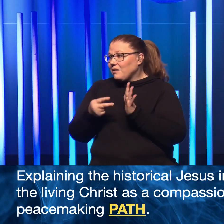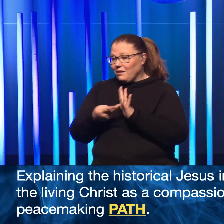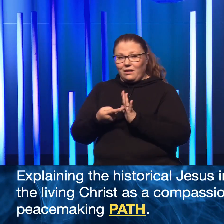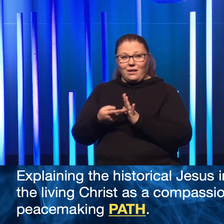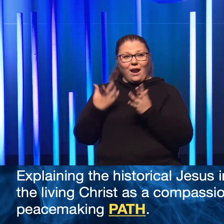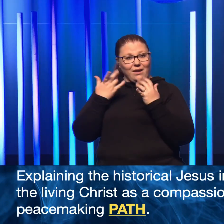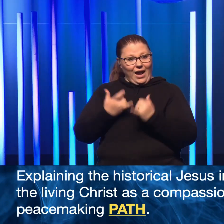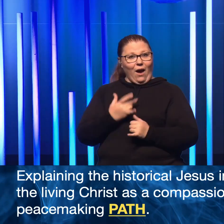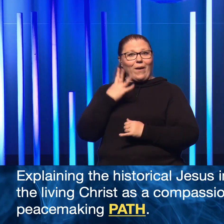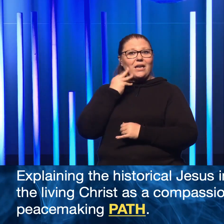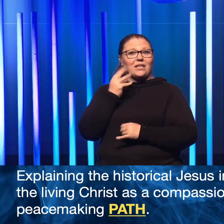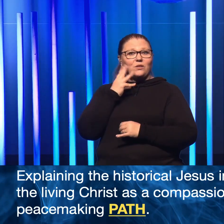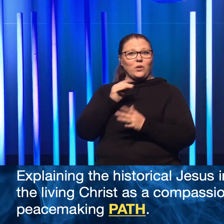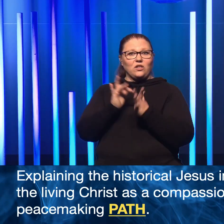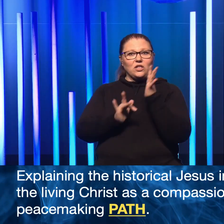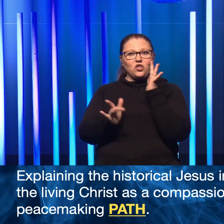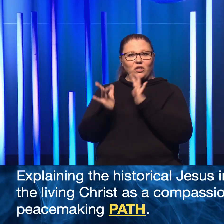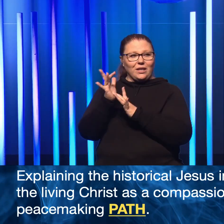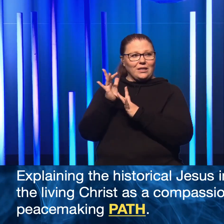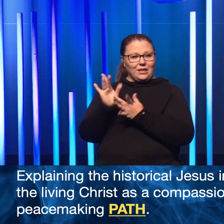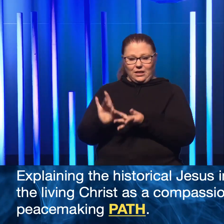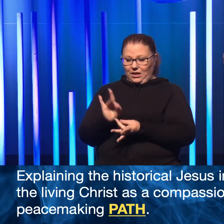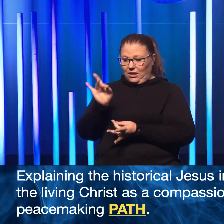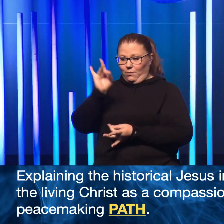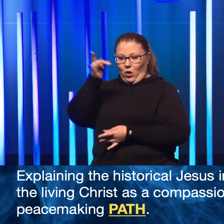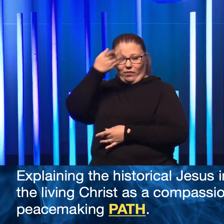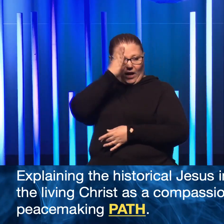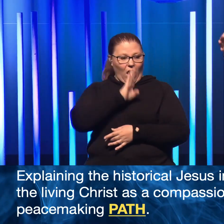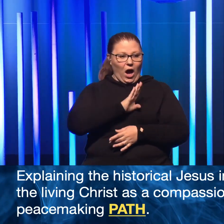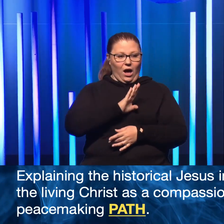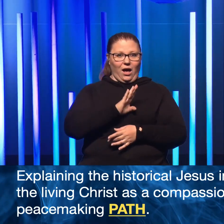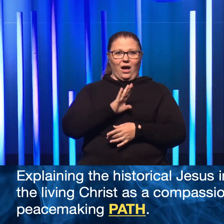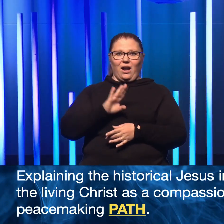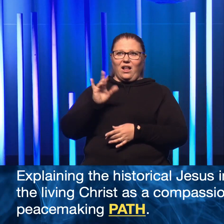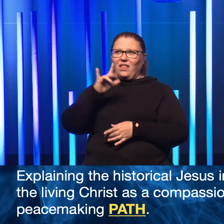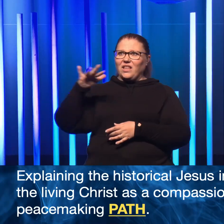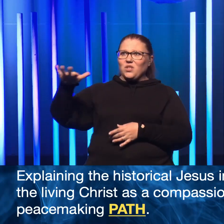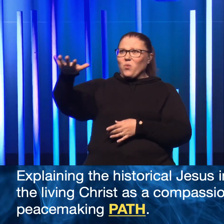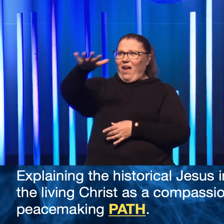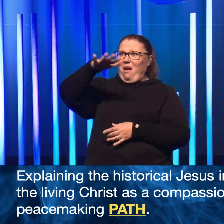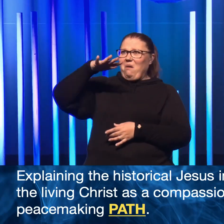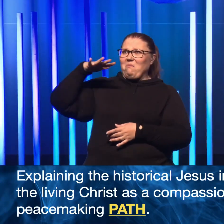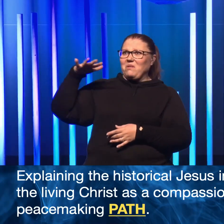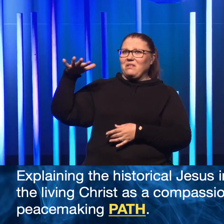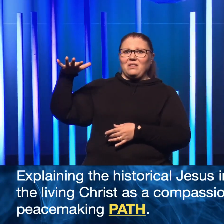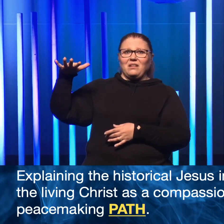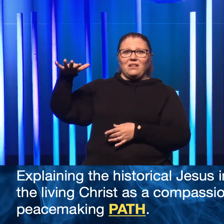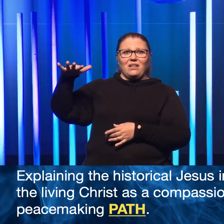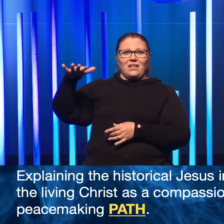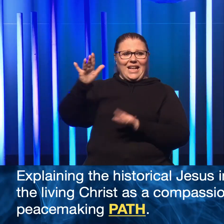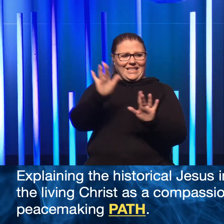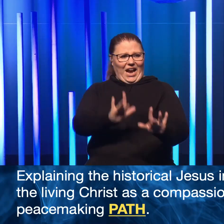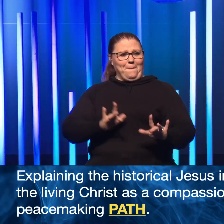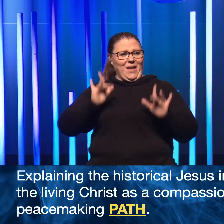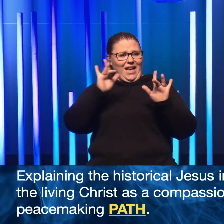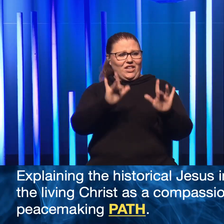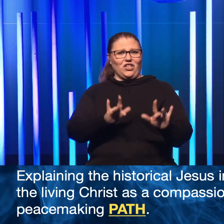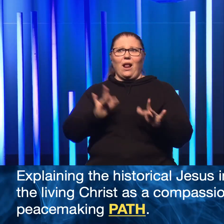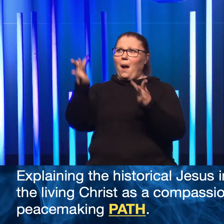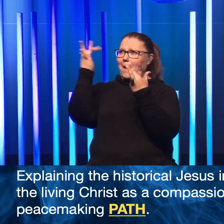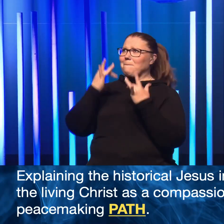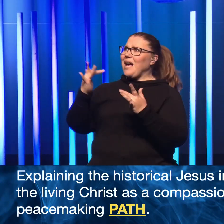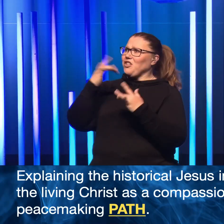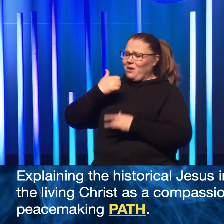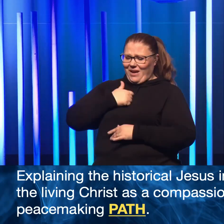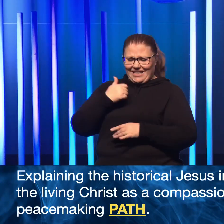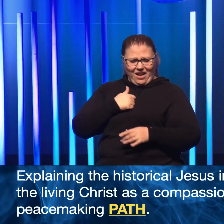can experience this Jesus, this Spirit, this God, this realm as a compassionate guide to myself. Oh,